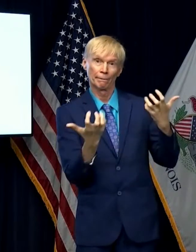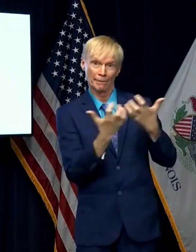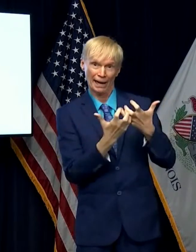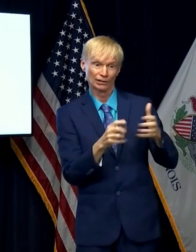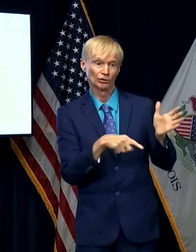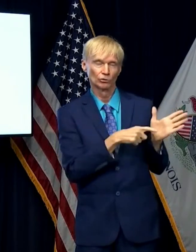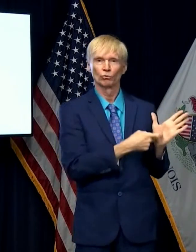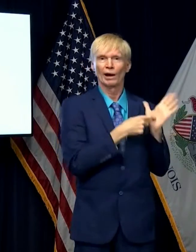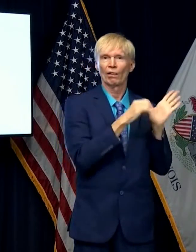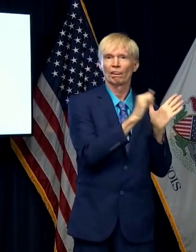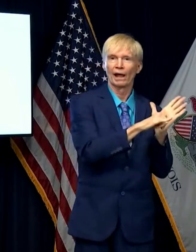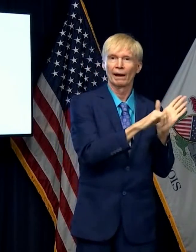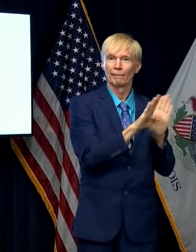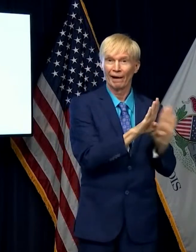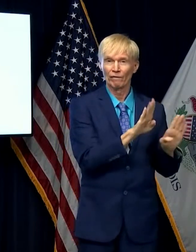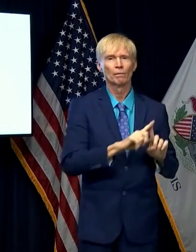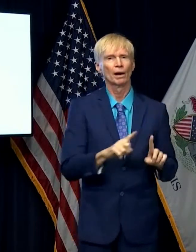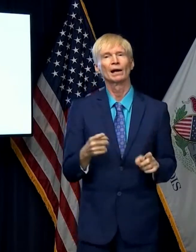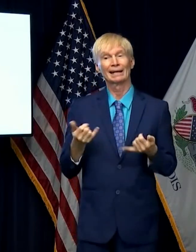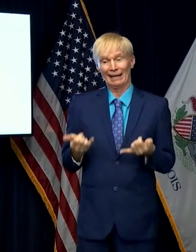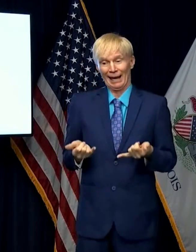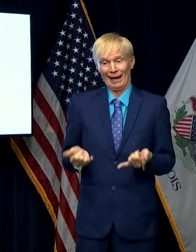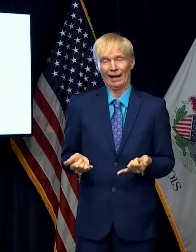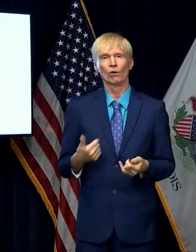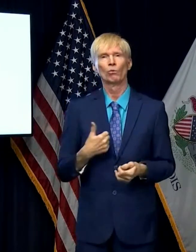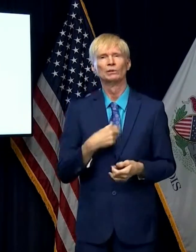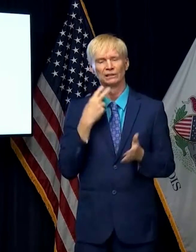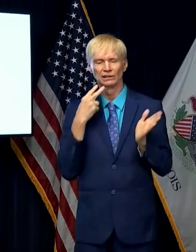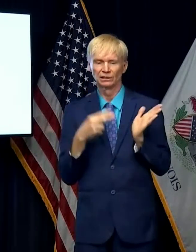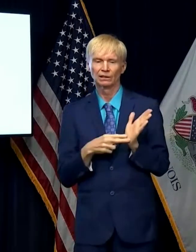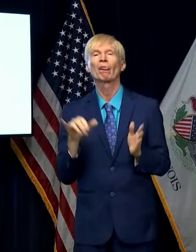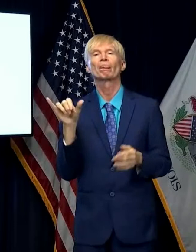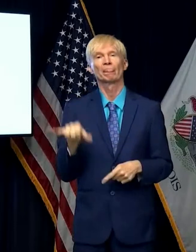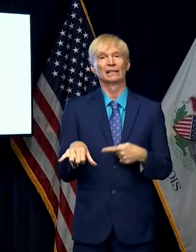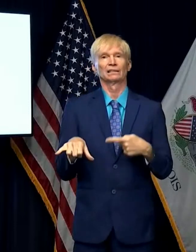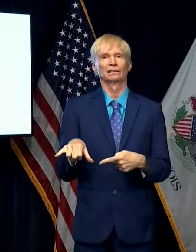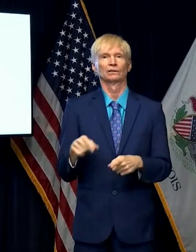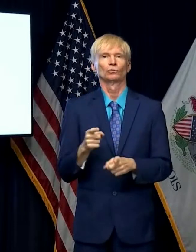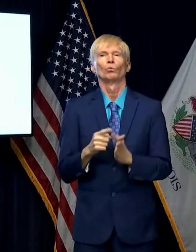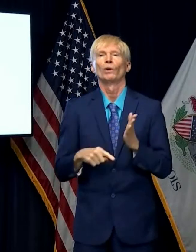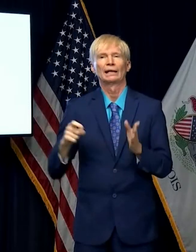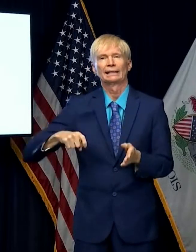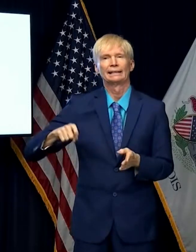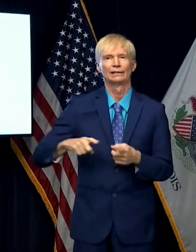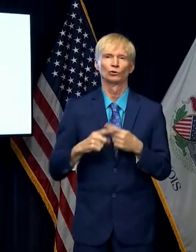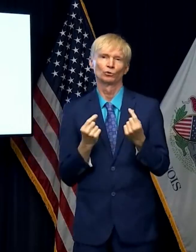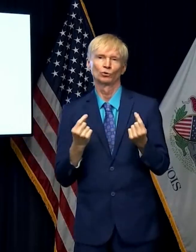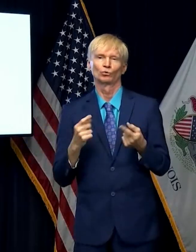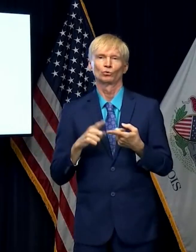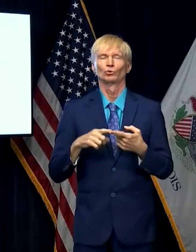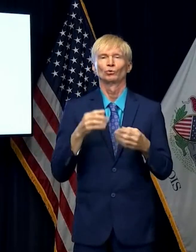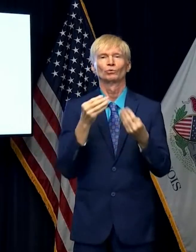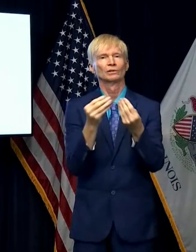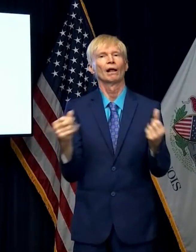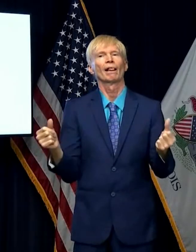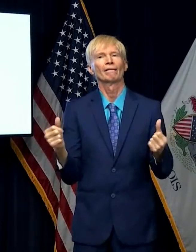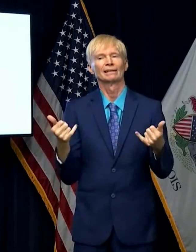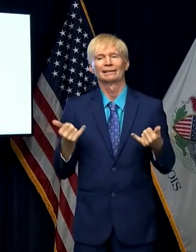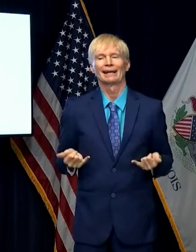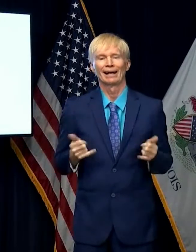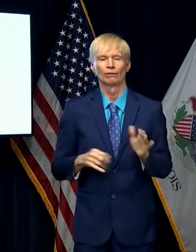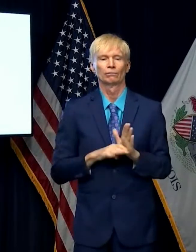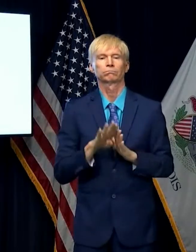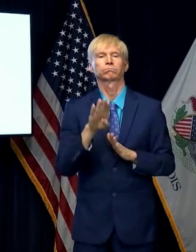now. This is what we think is the right thing to do to get us through this current wave. But again,